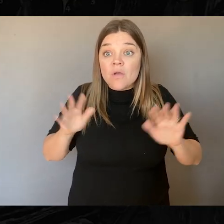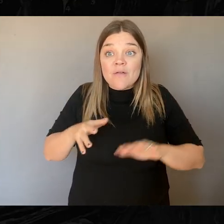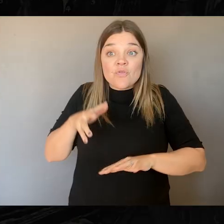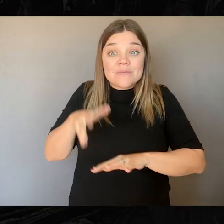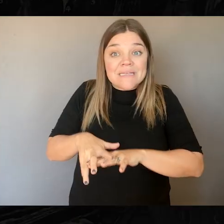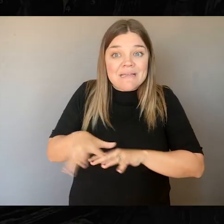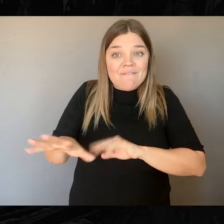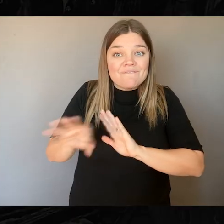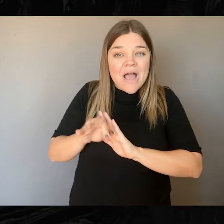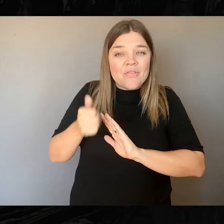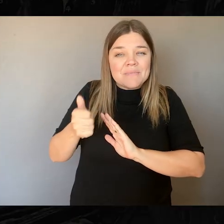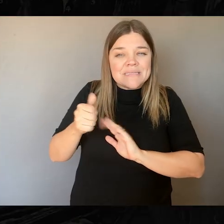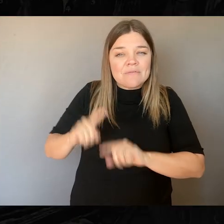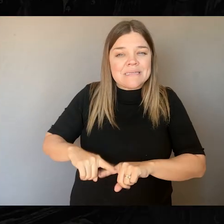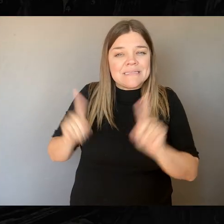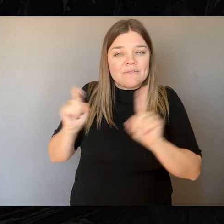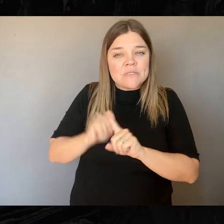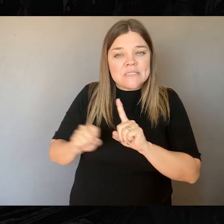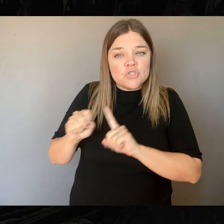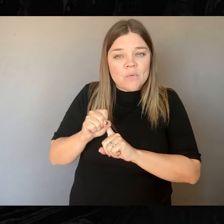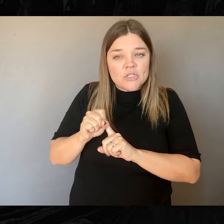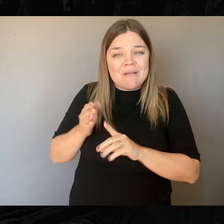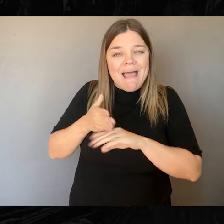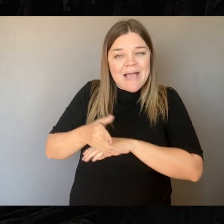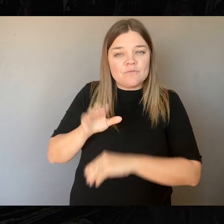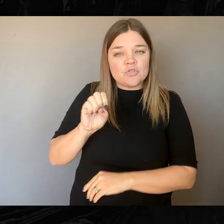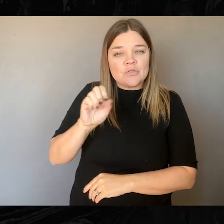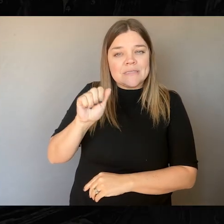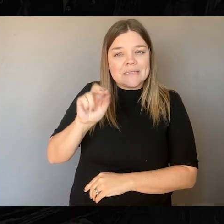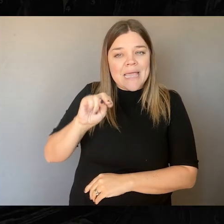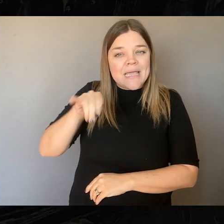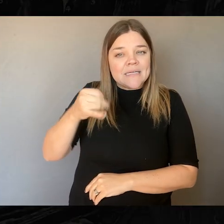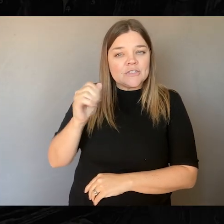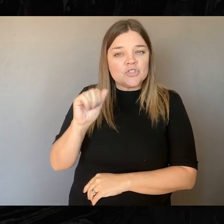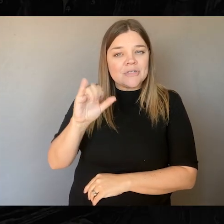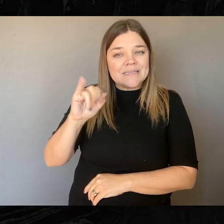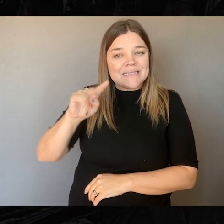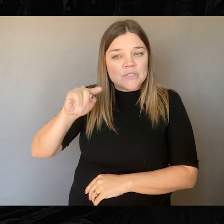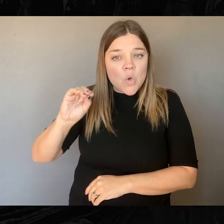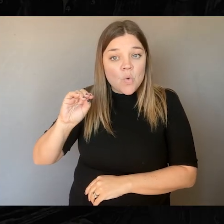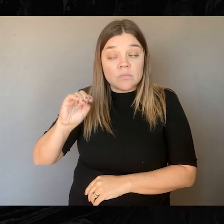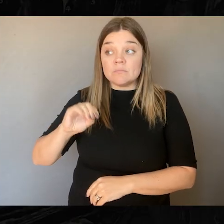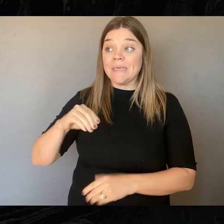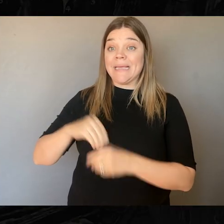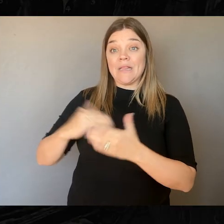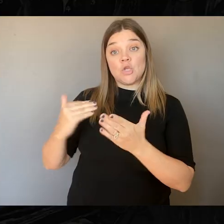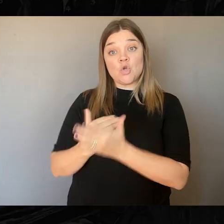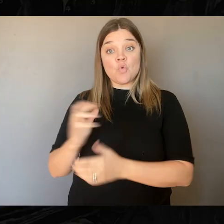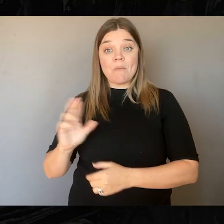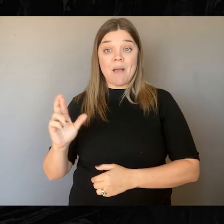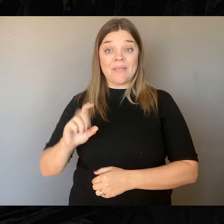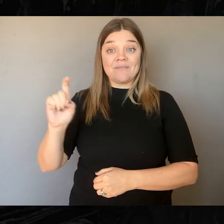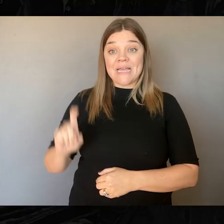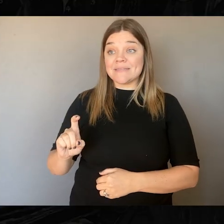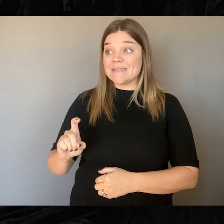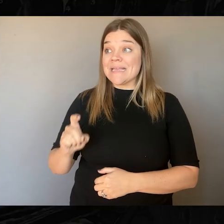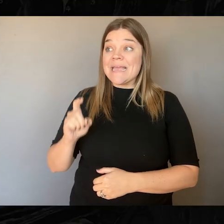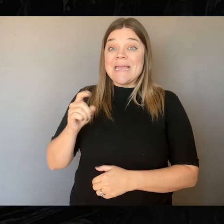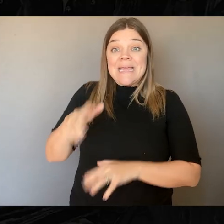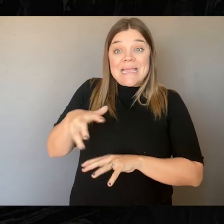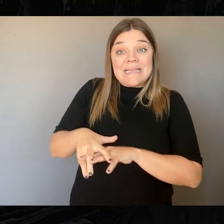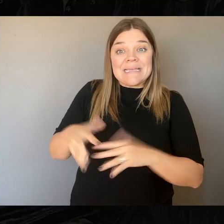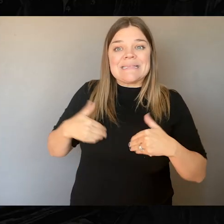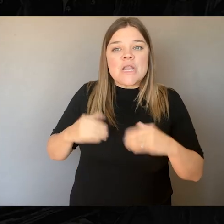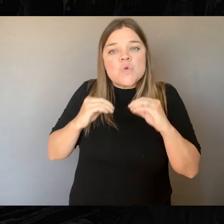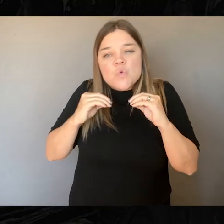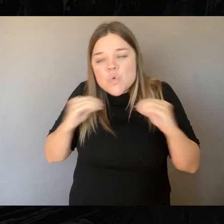a very different situation after San Jacinto. In the new Republic of Texas, Indians had no rights under the Republic's